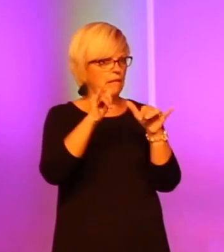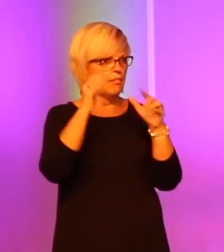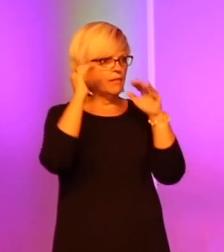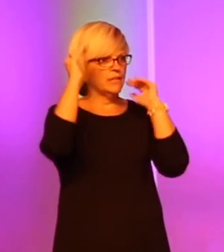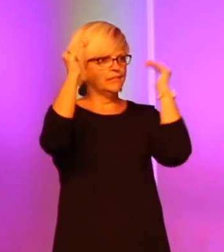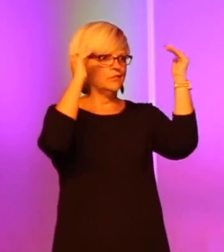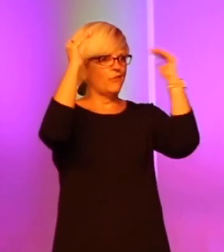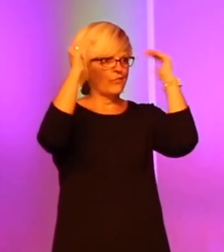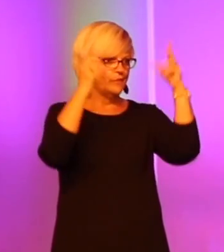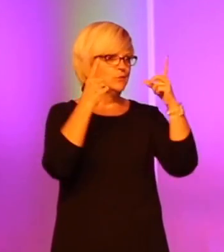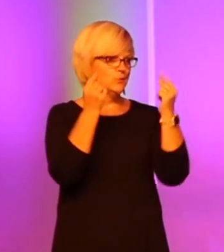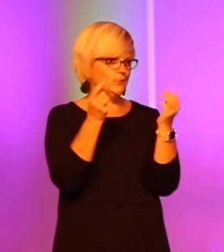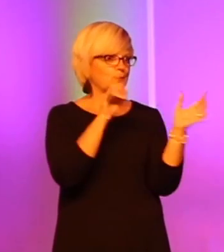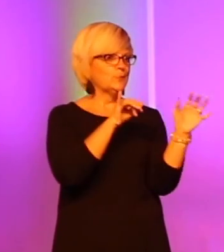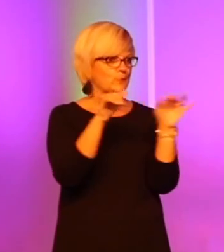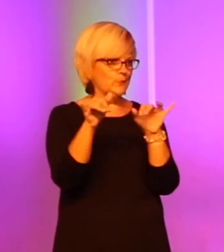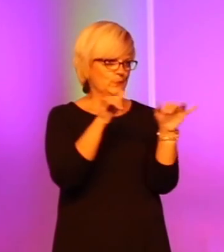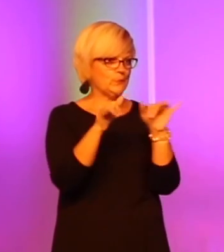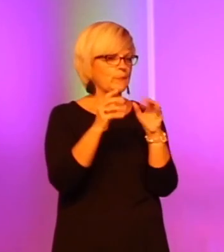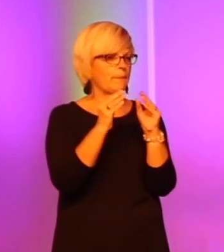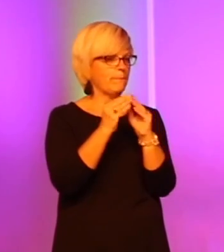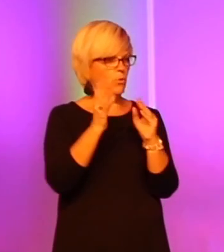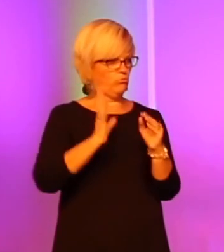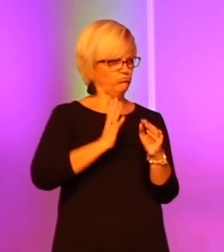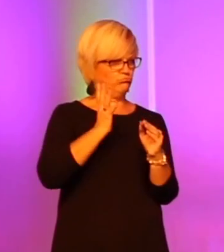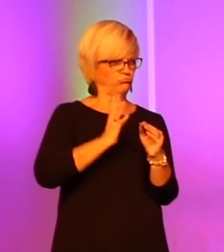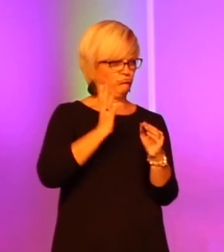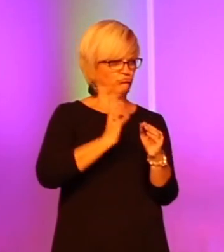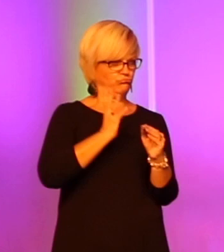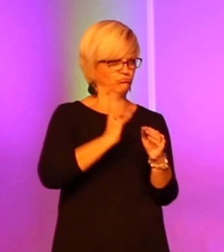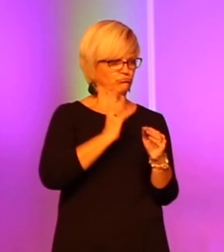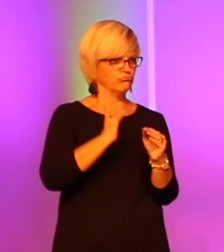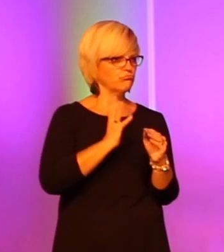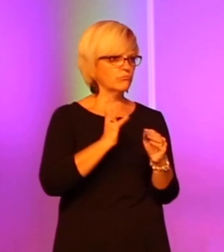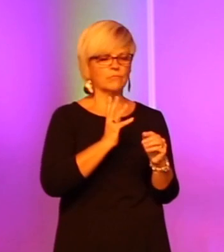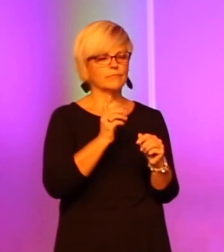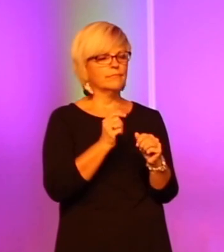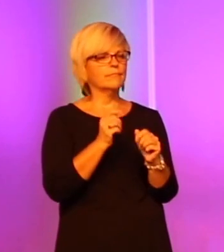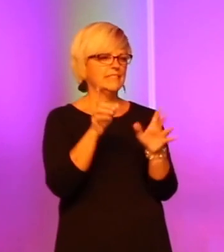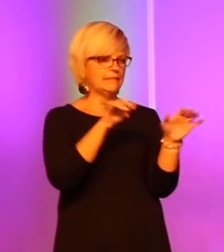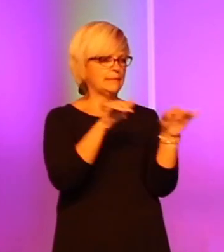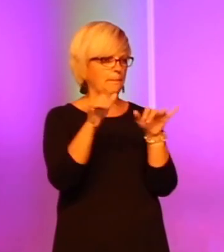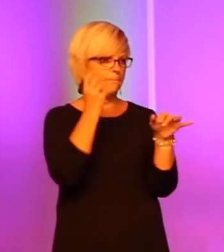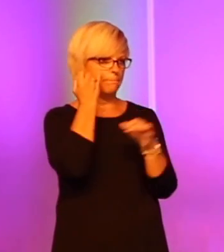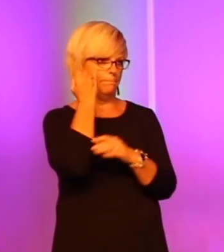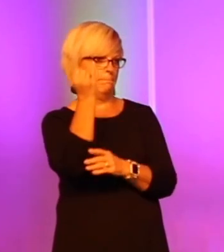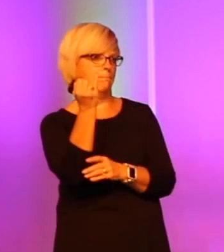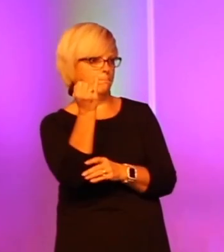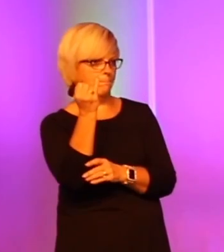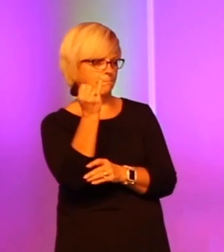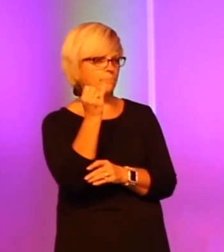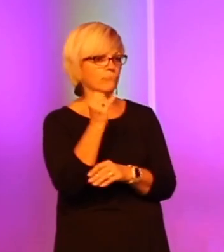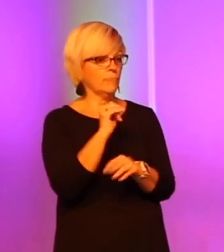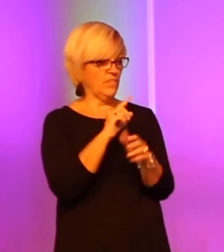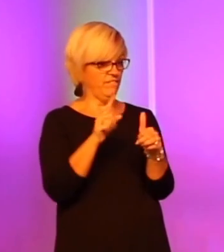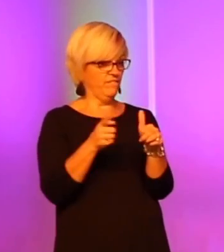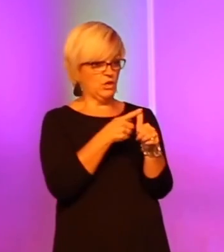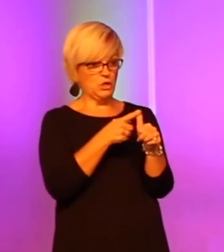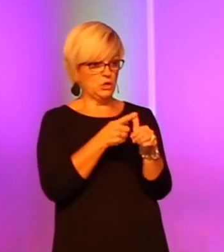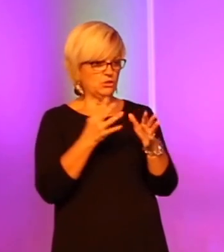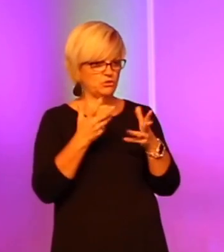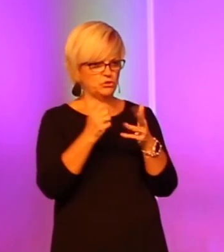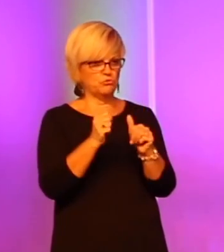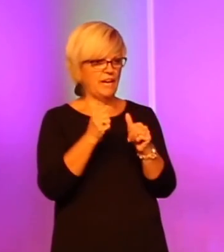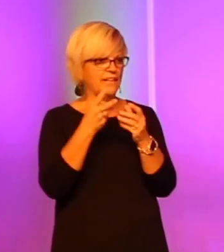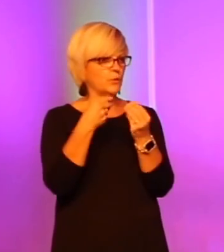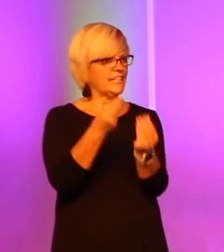more refined. It's fancier. We wouldn't say it in these terms, but it's the same idea. And so it's true. The first way that we try to